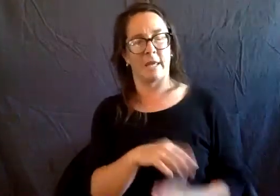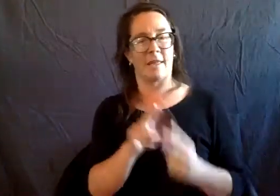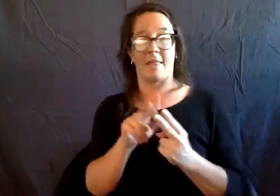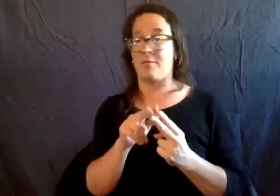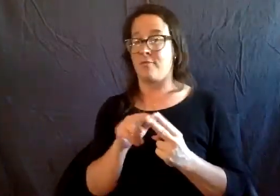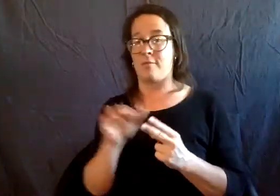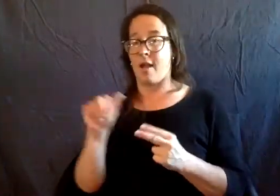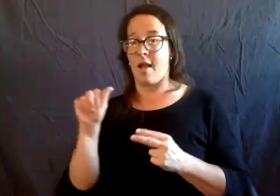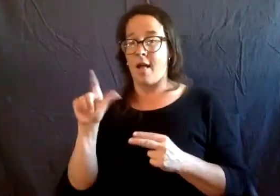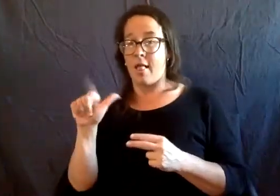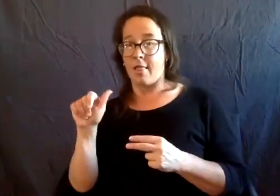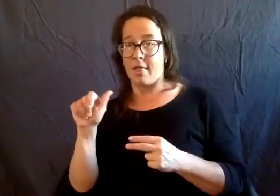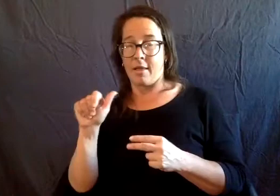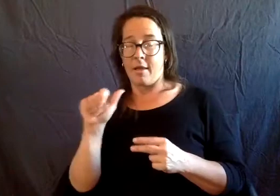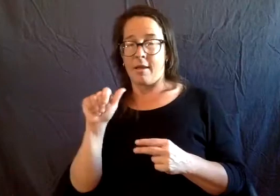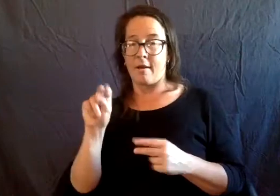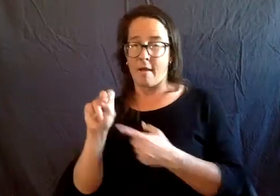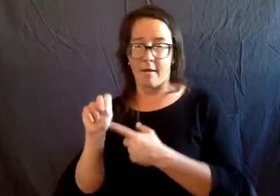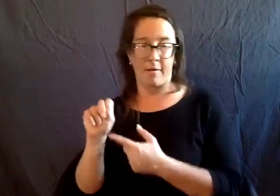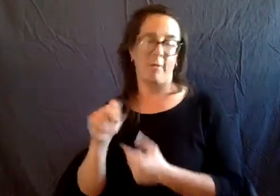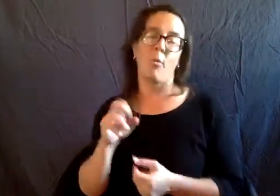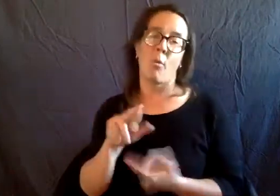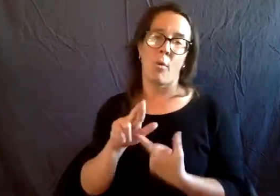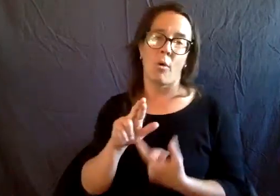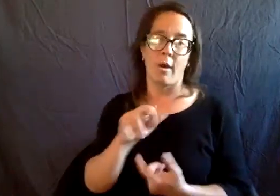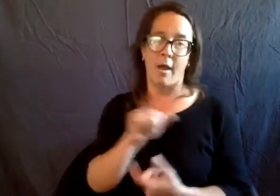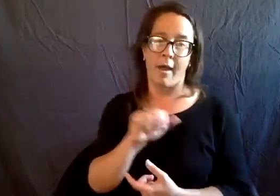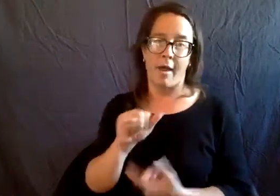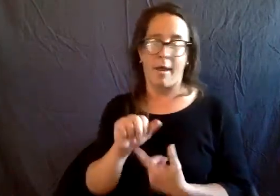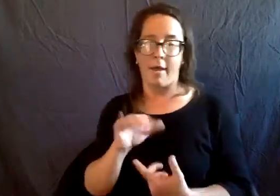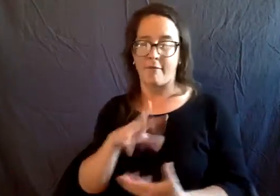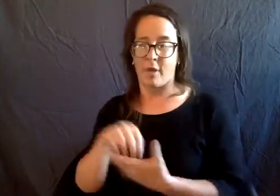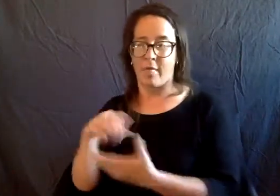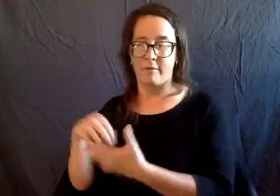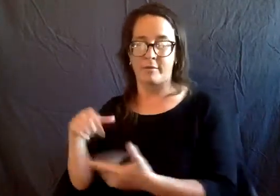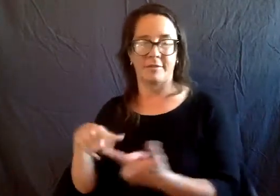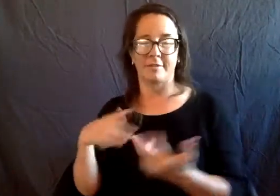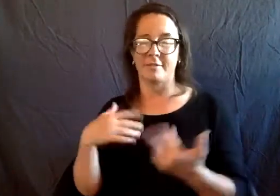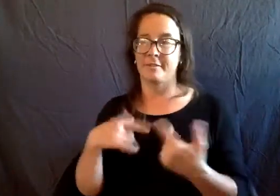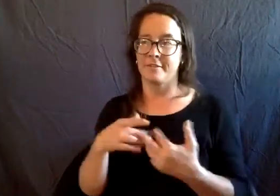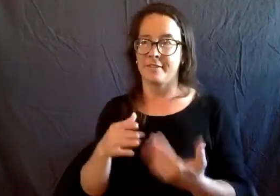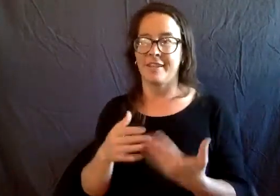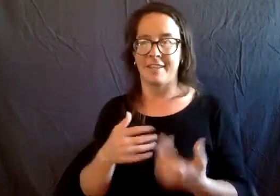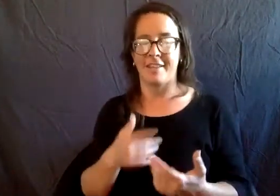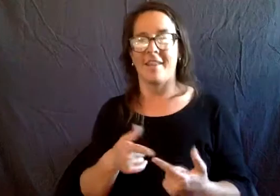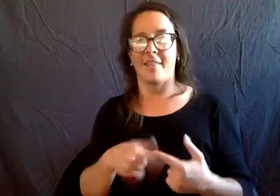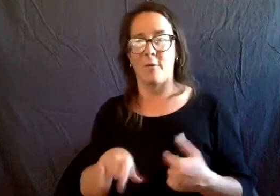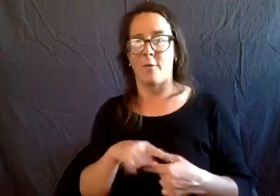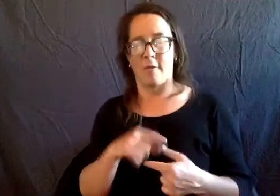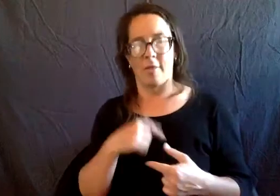who were either in Al-Anon or were alcoholics. It was something that I didn't have at home, right? My relationship with alcoholics at home was loud,